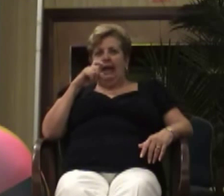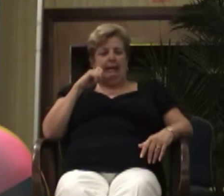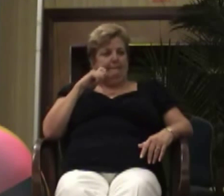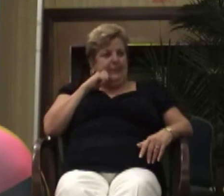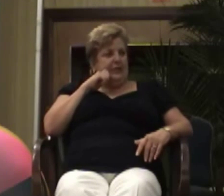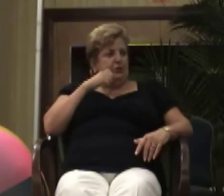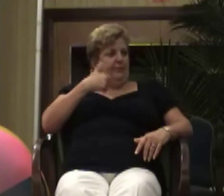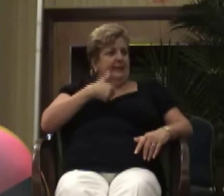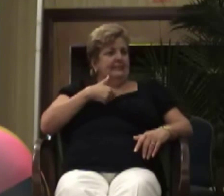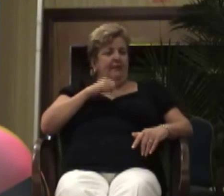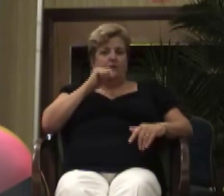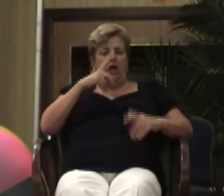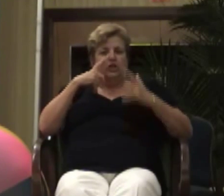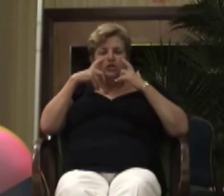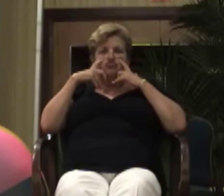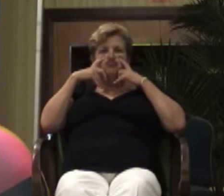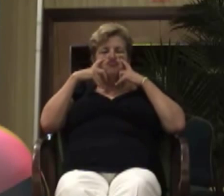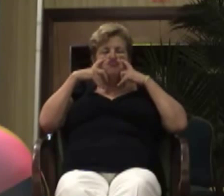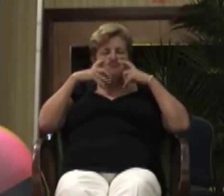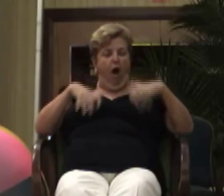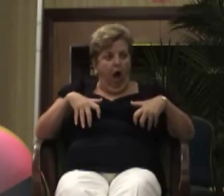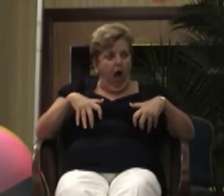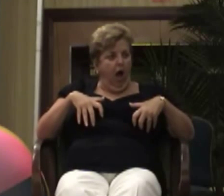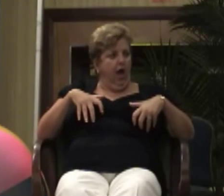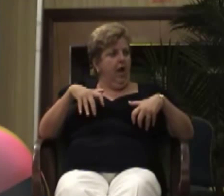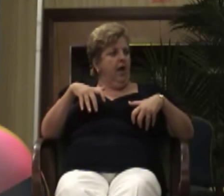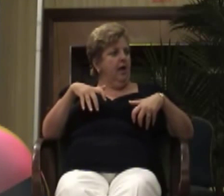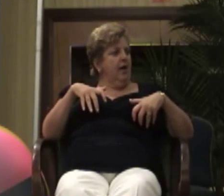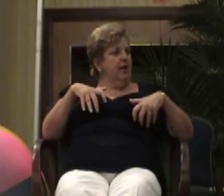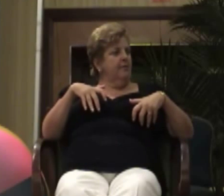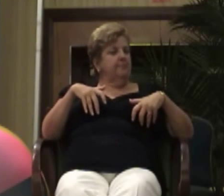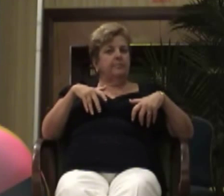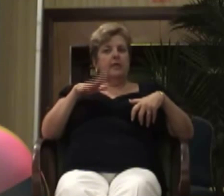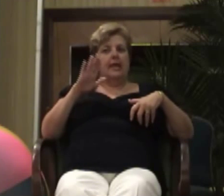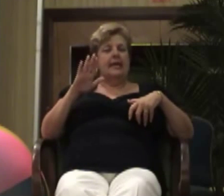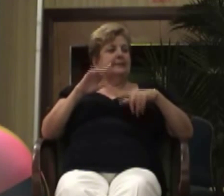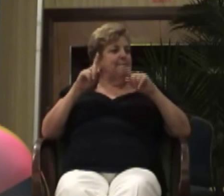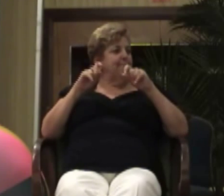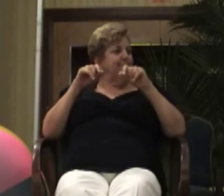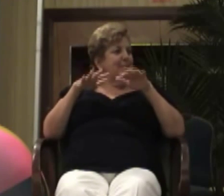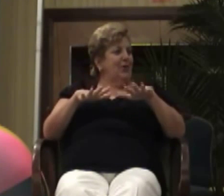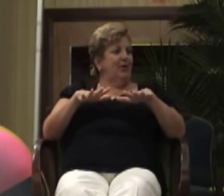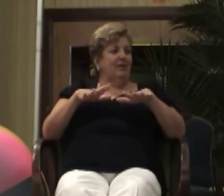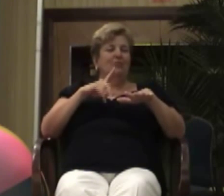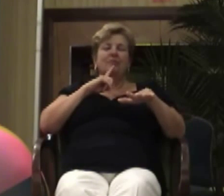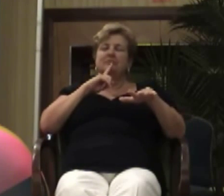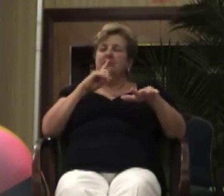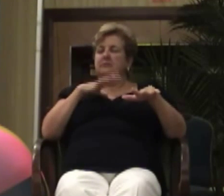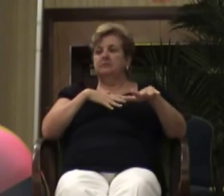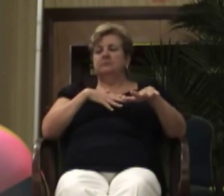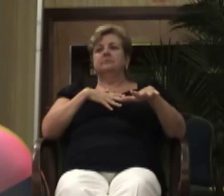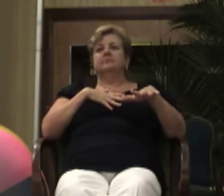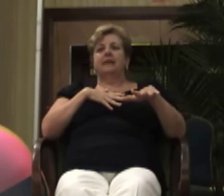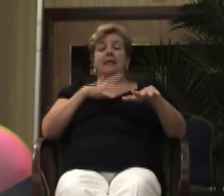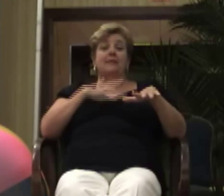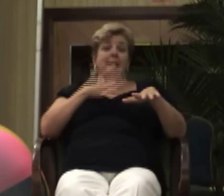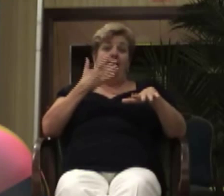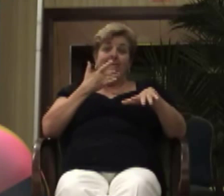to sob. It is a miracle, absolutely a miracle. And then my favorite speaker on the